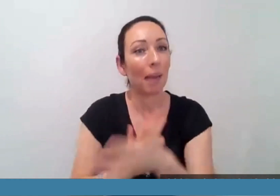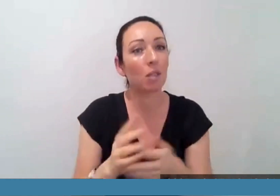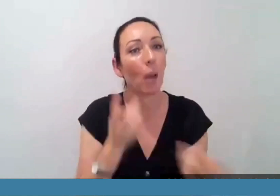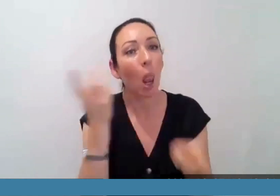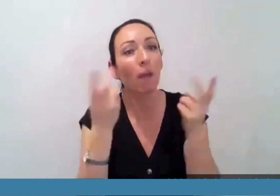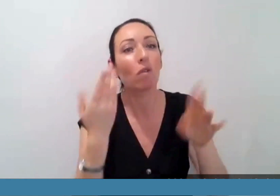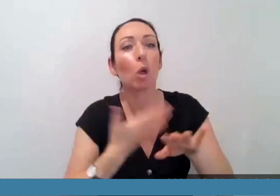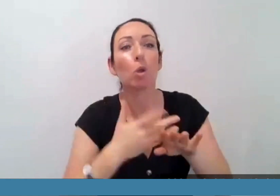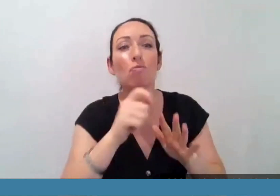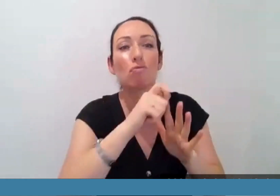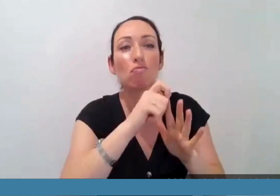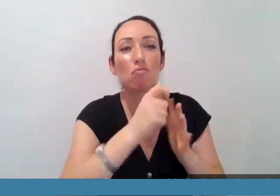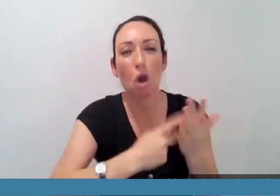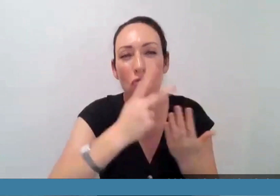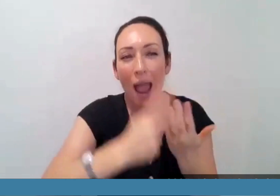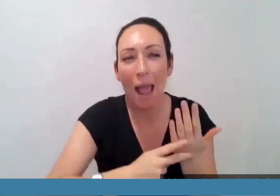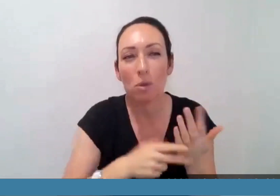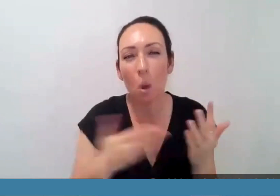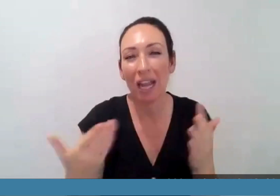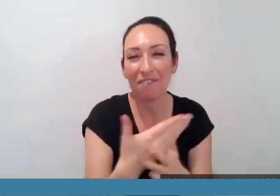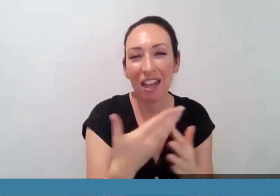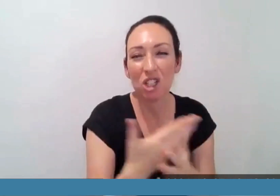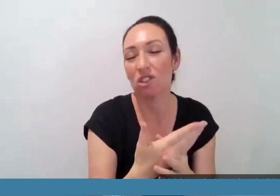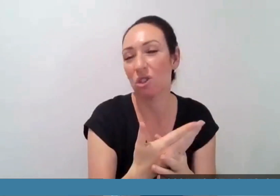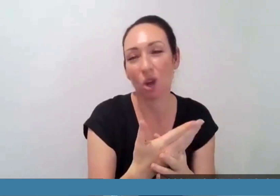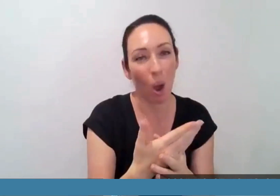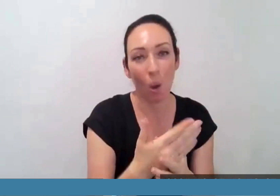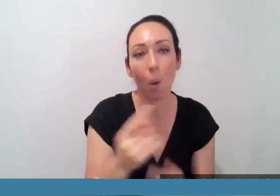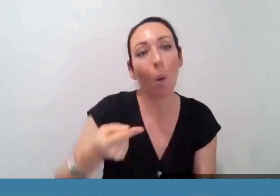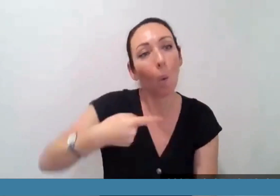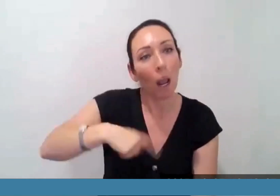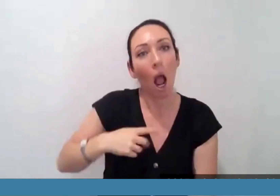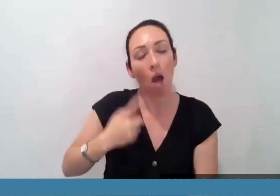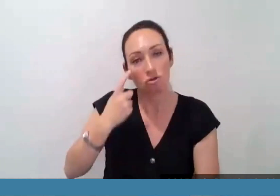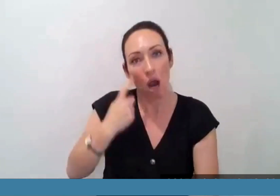interventions. We're looking for projects that build on what we already know,